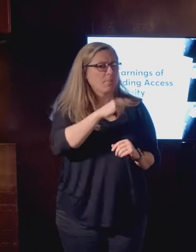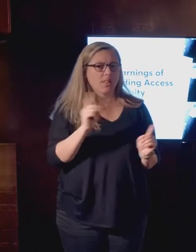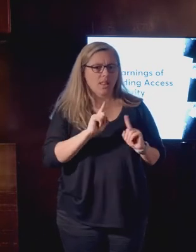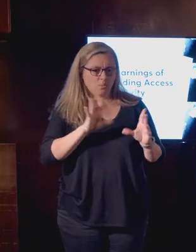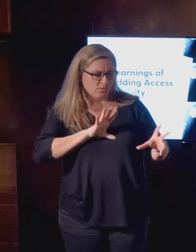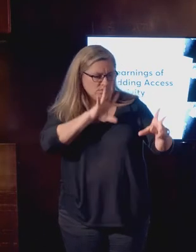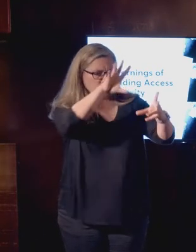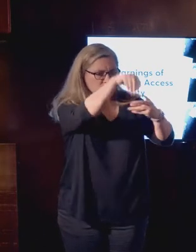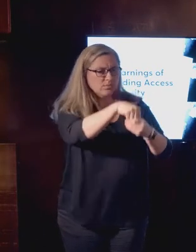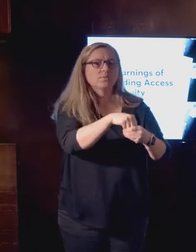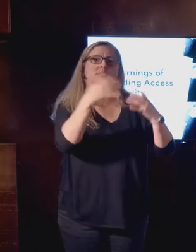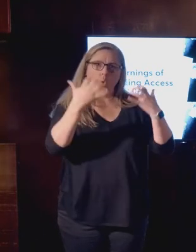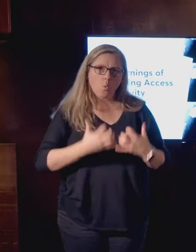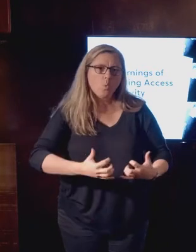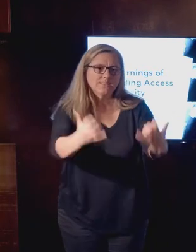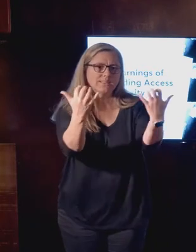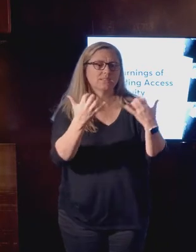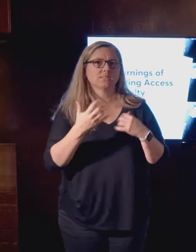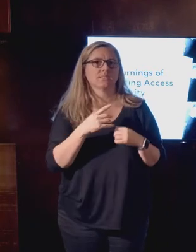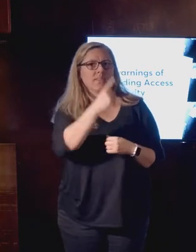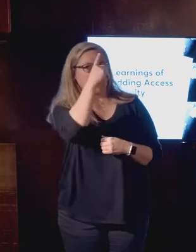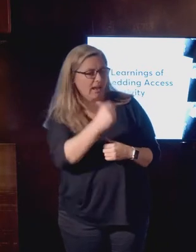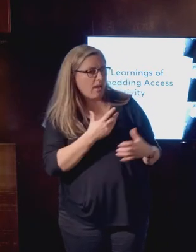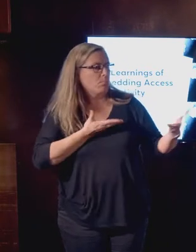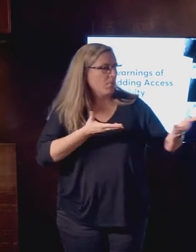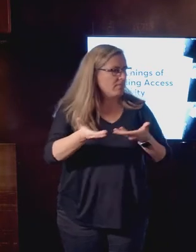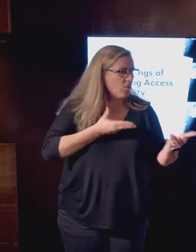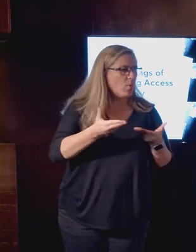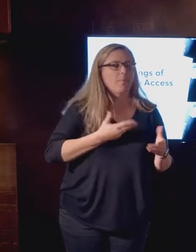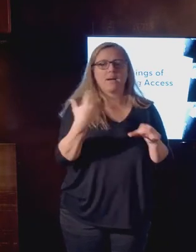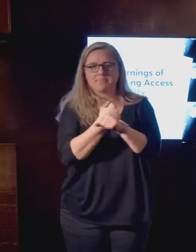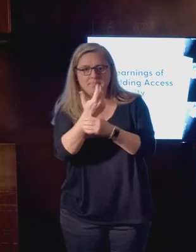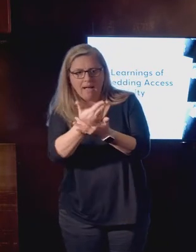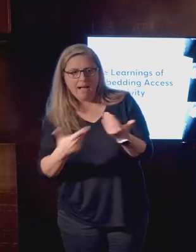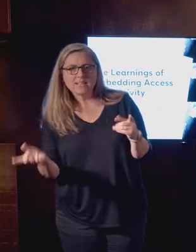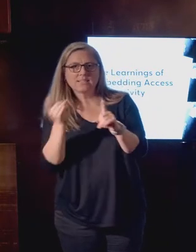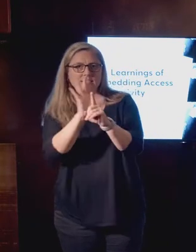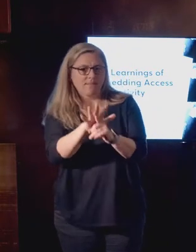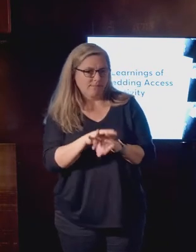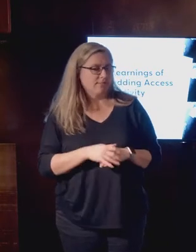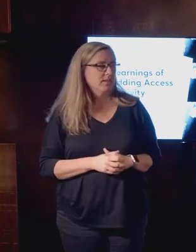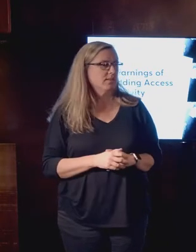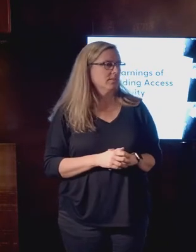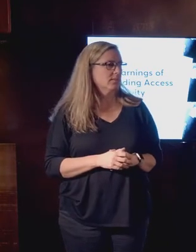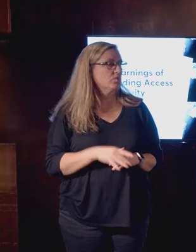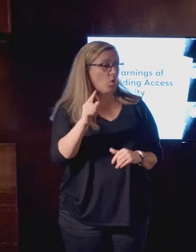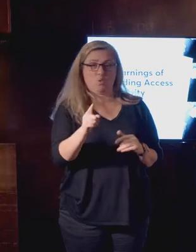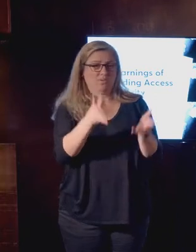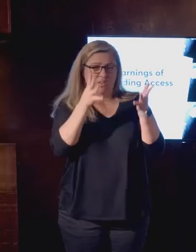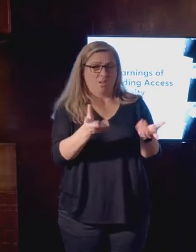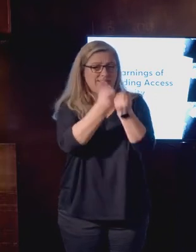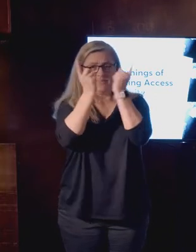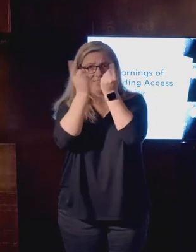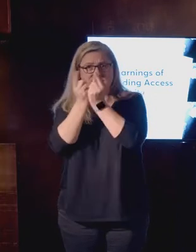to participate as an audience members as well as being performers and art makers. And there's lots of ways to make your art